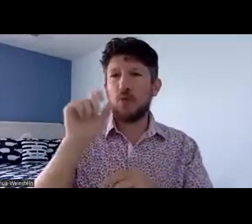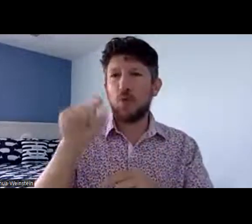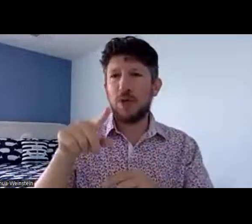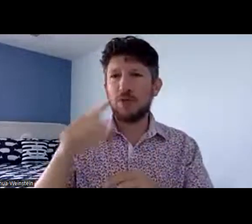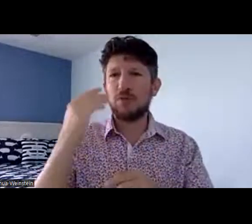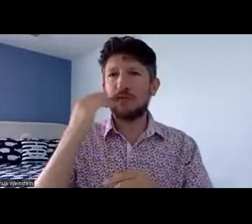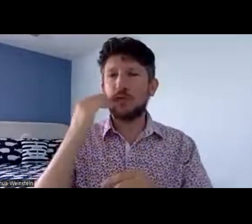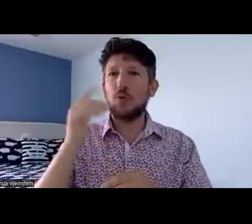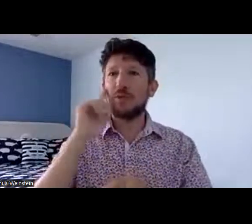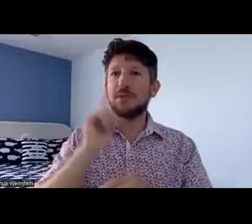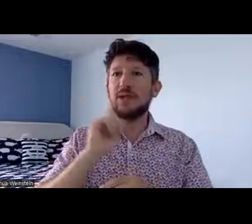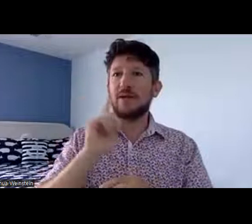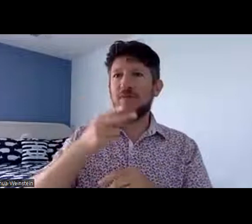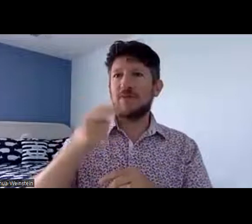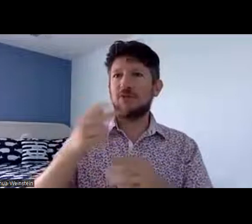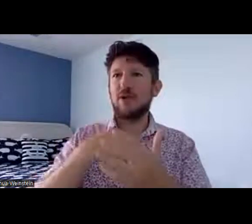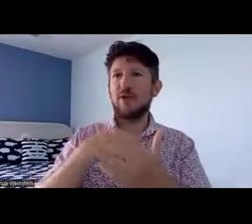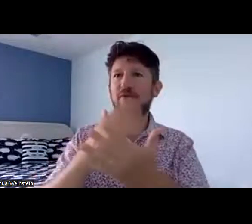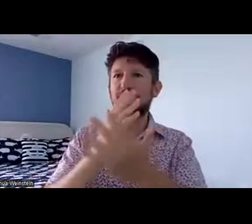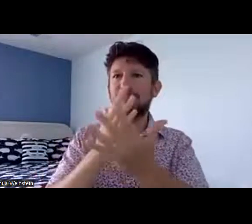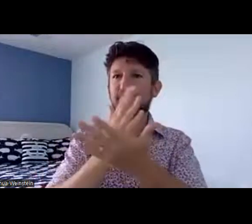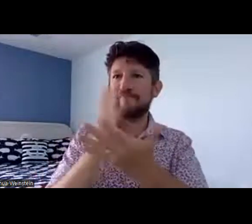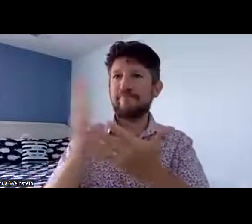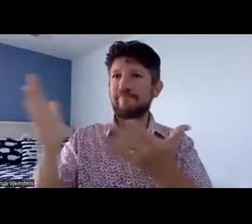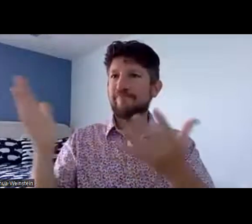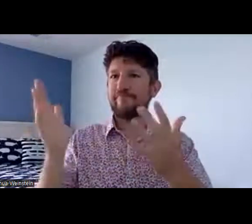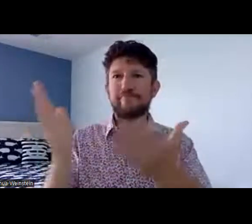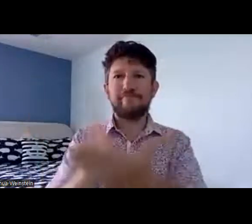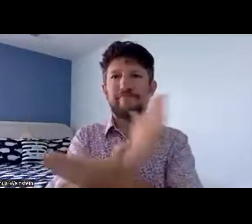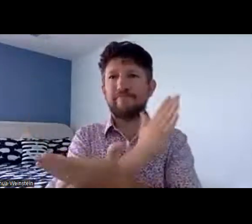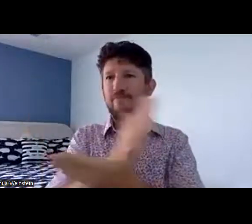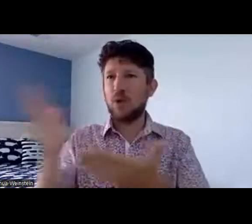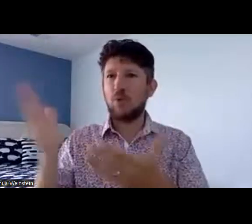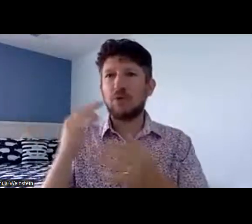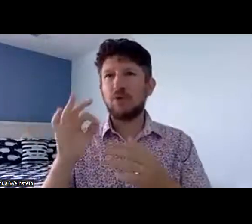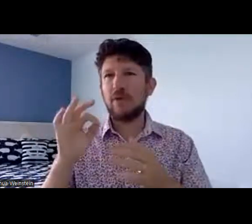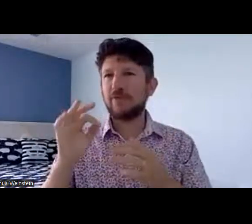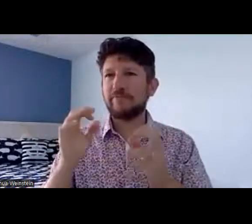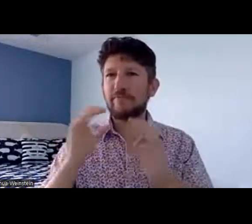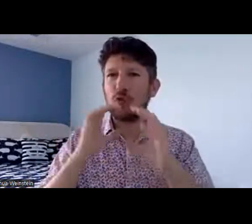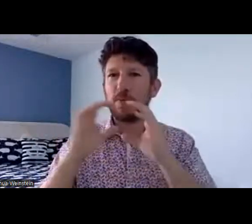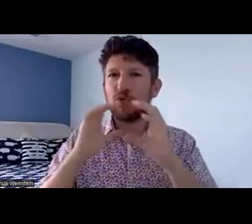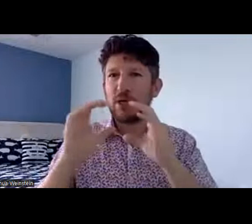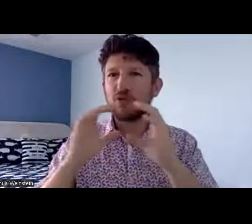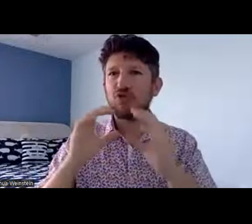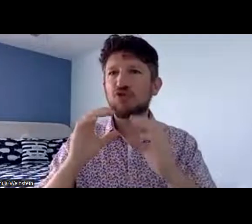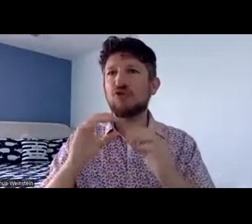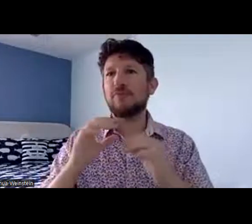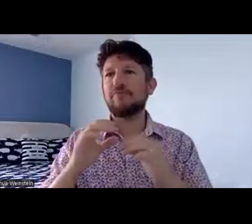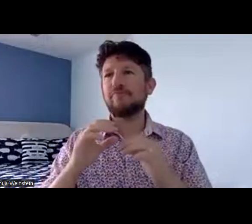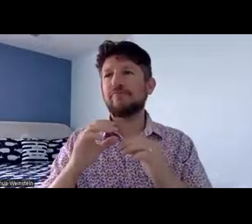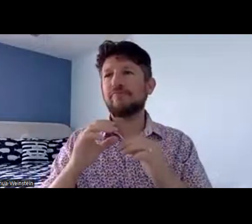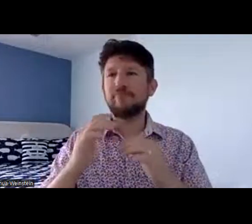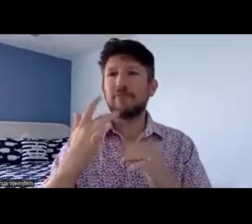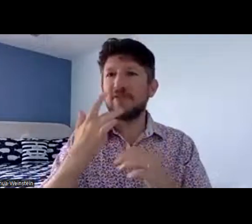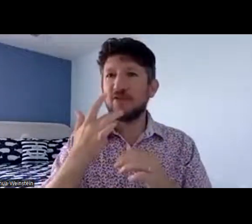practice, but hopefully answer your questions about, the whole spectrum of deaf and hard of